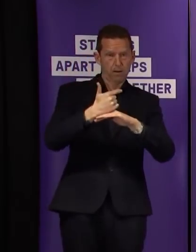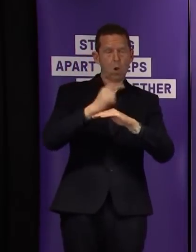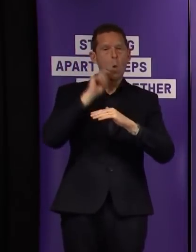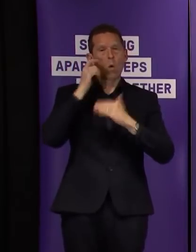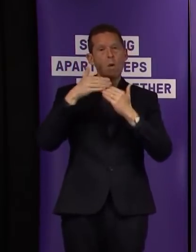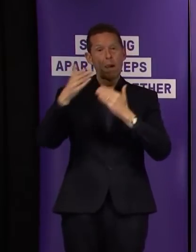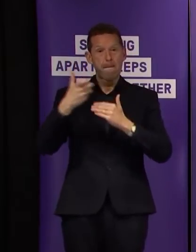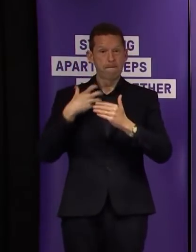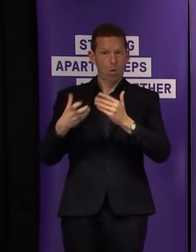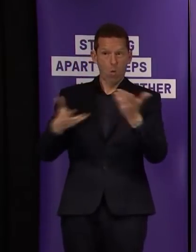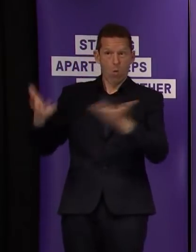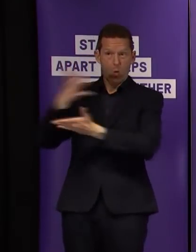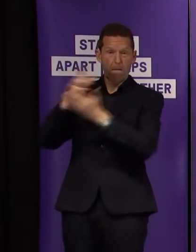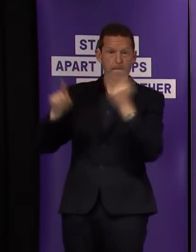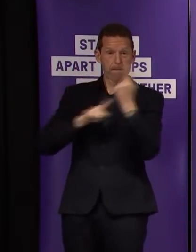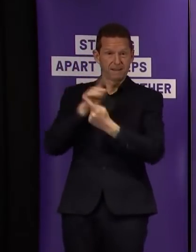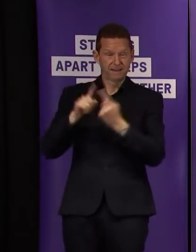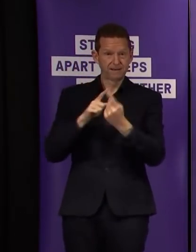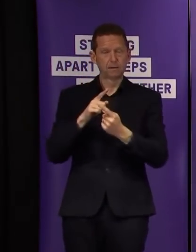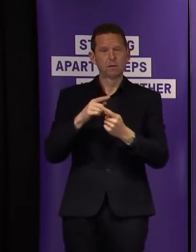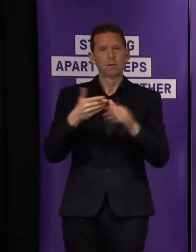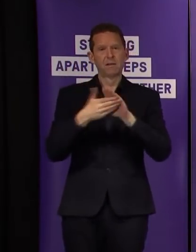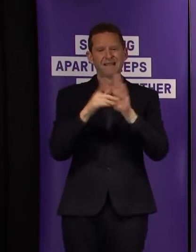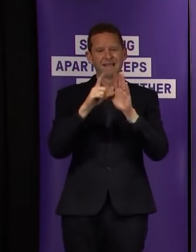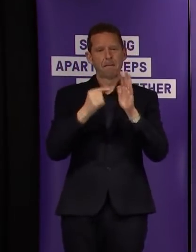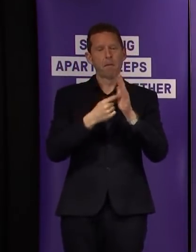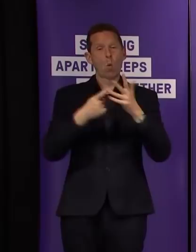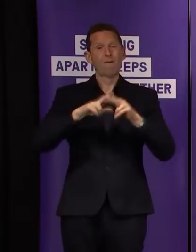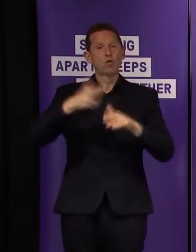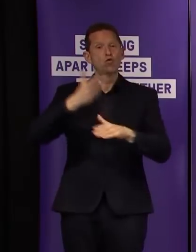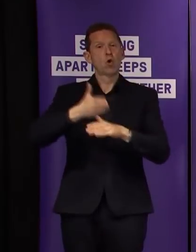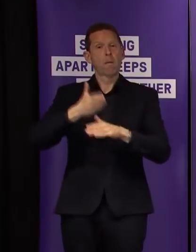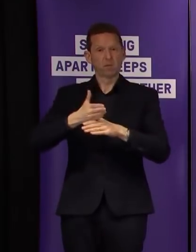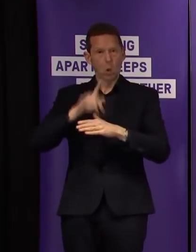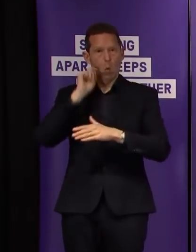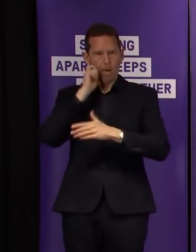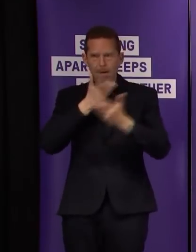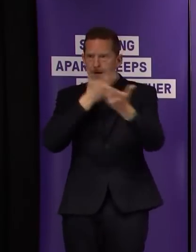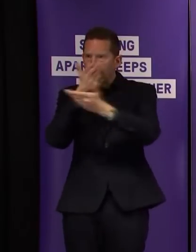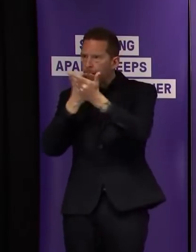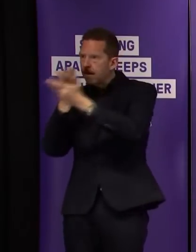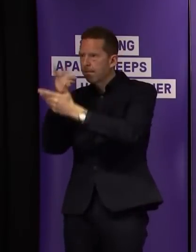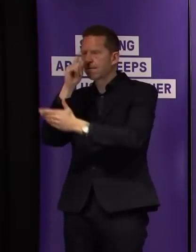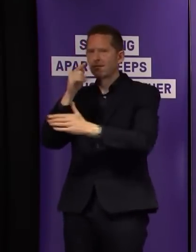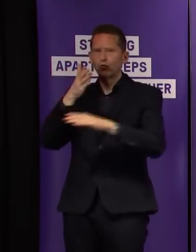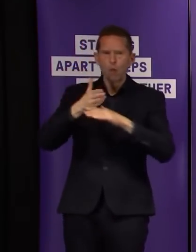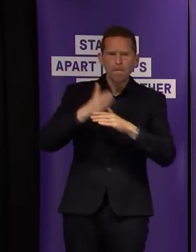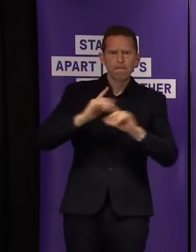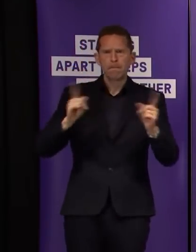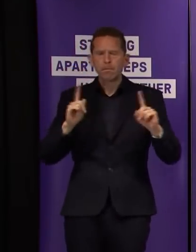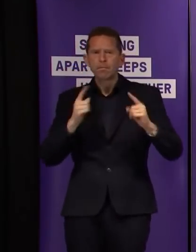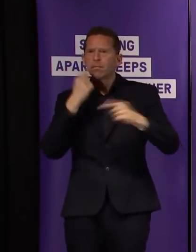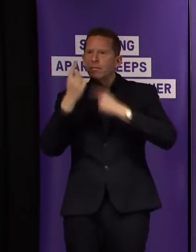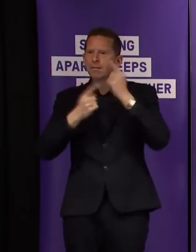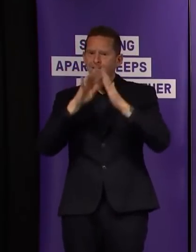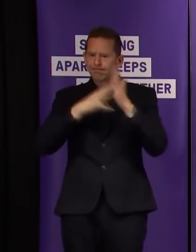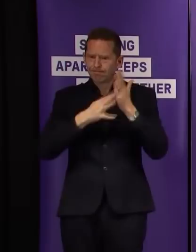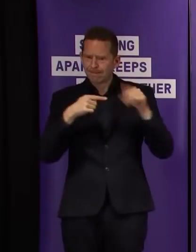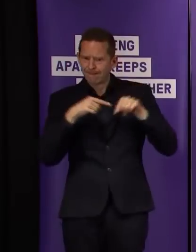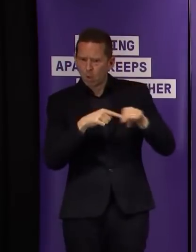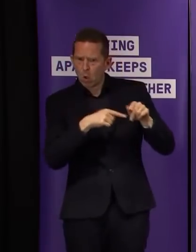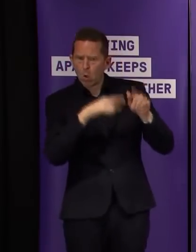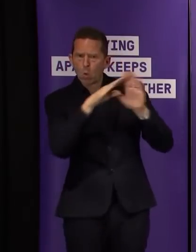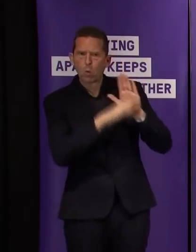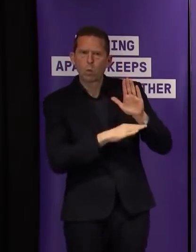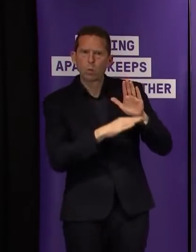further industry briefings that the Department of Jobs will be taking each and every sector through, to provide them with finer details. Now, some of their questions